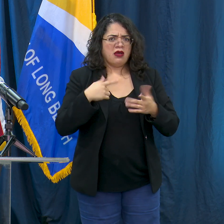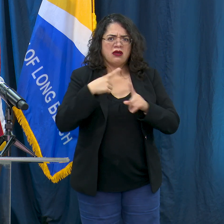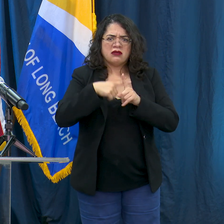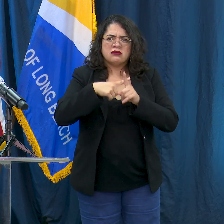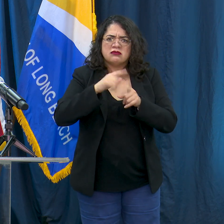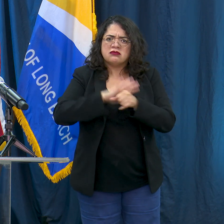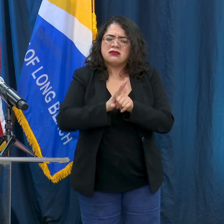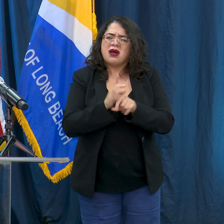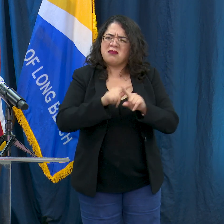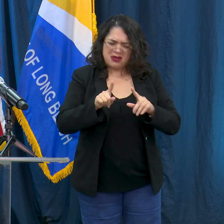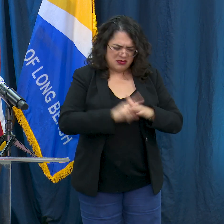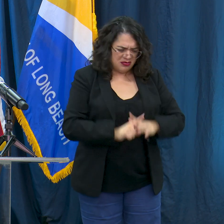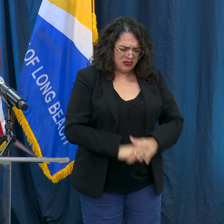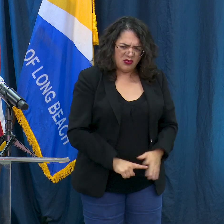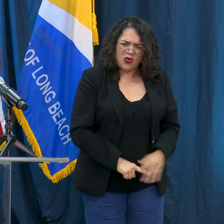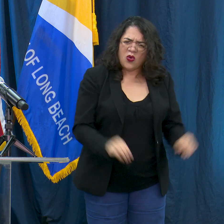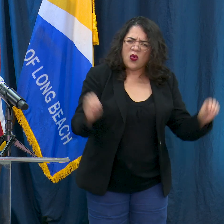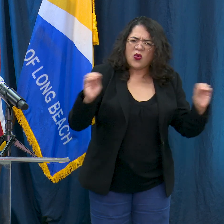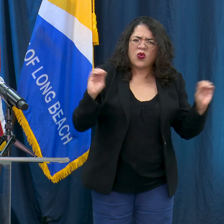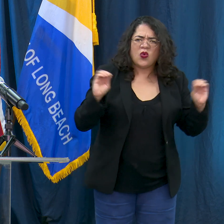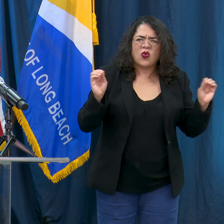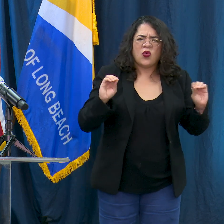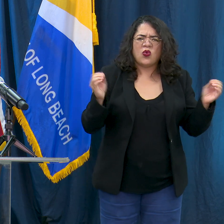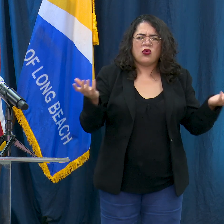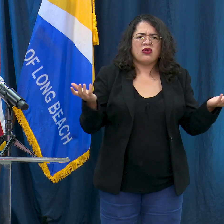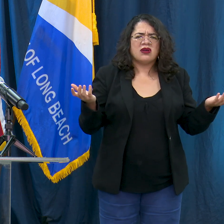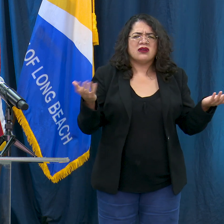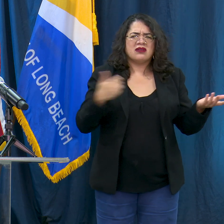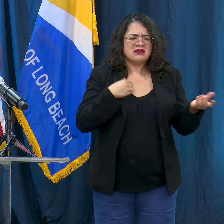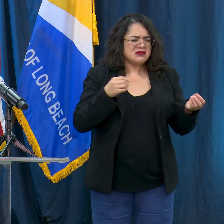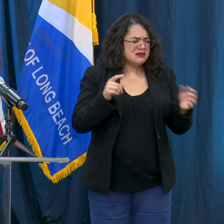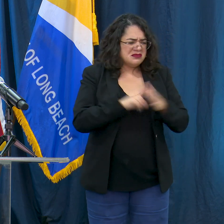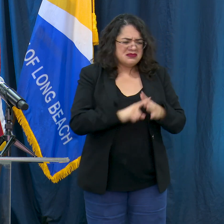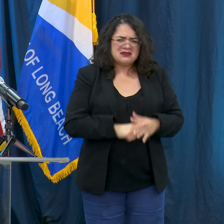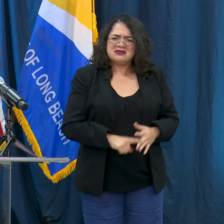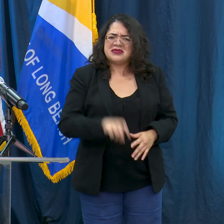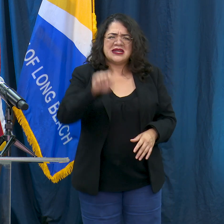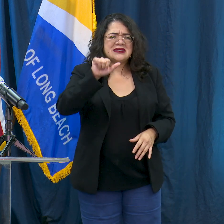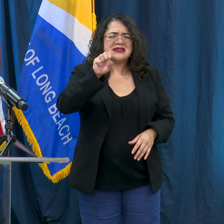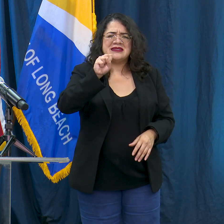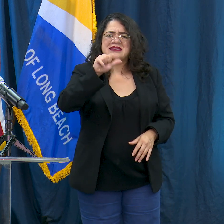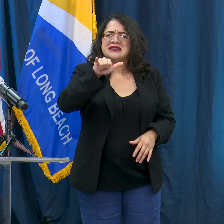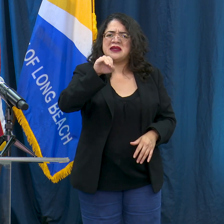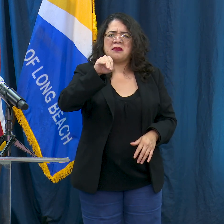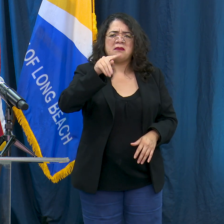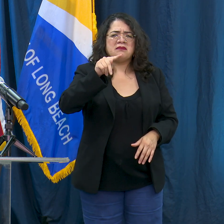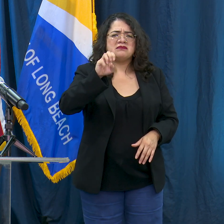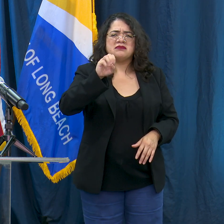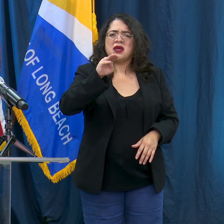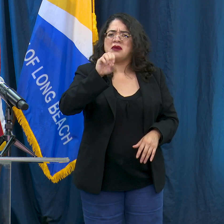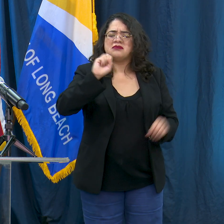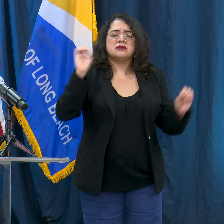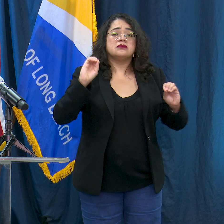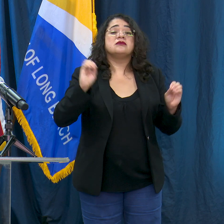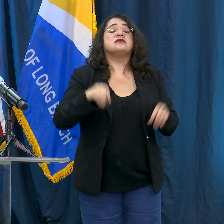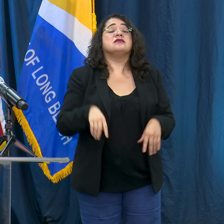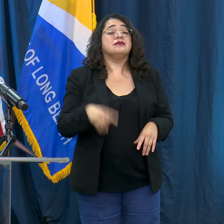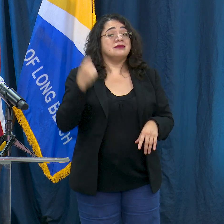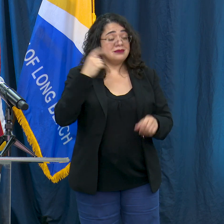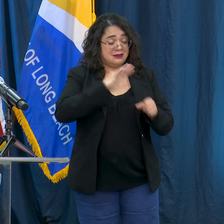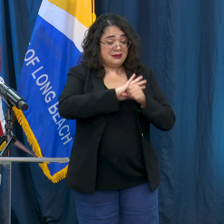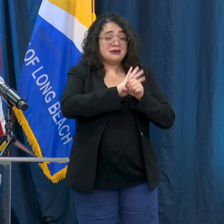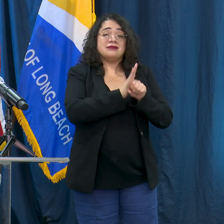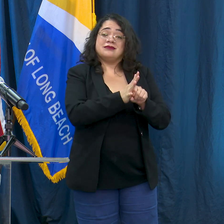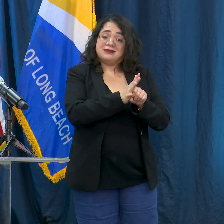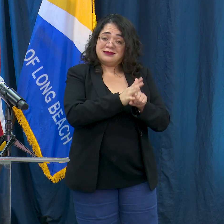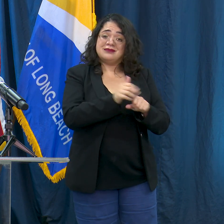any symptoms, so what do I do with that? And I don't want to get into too much detail, but COVID-19 does spread